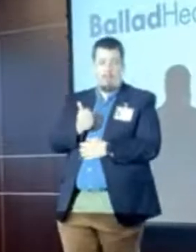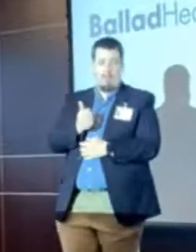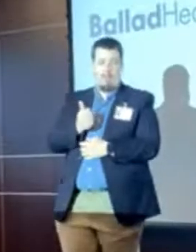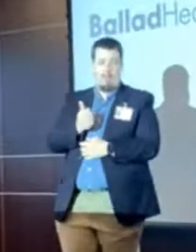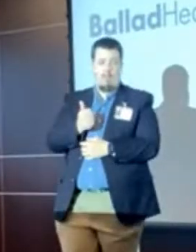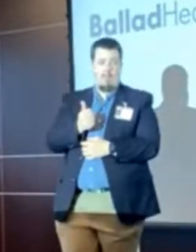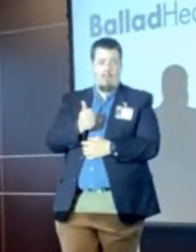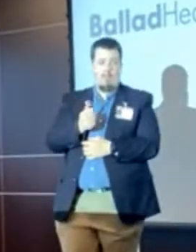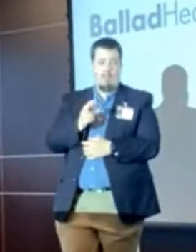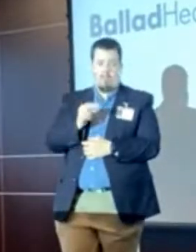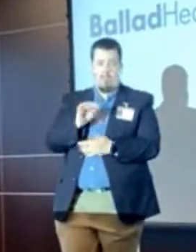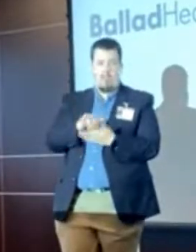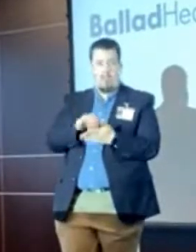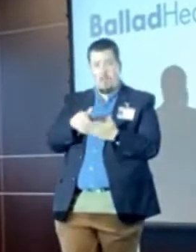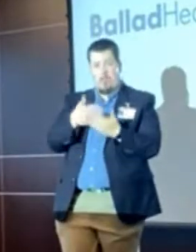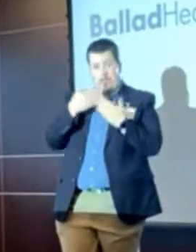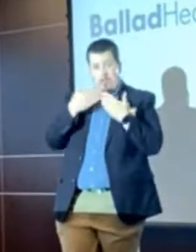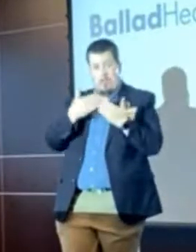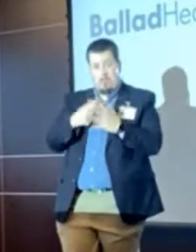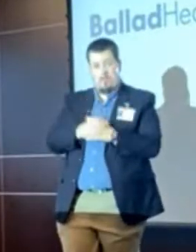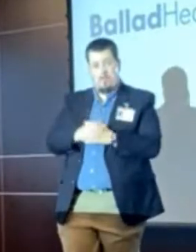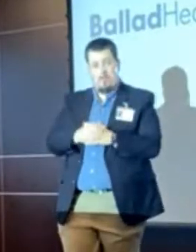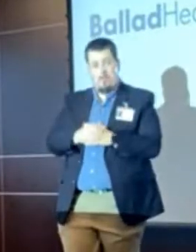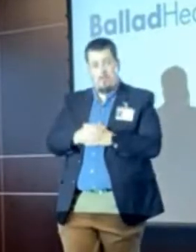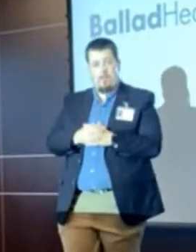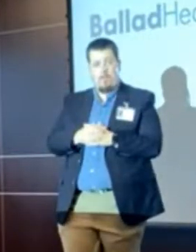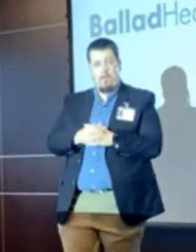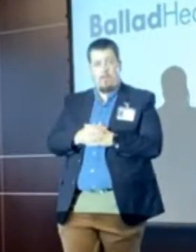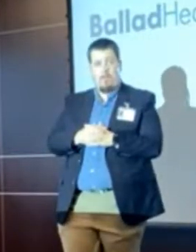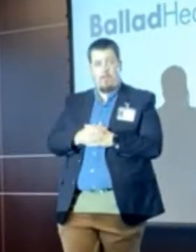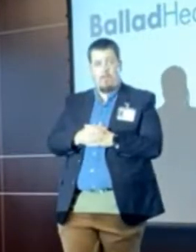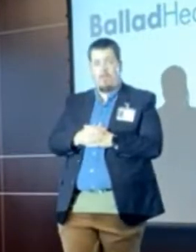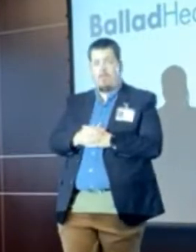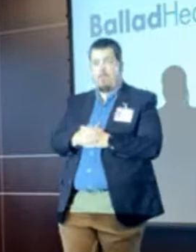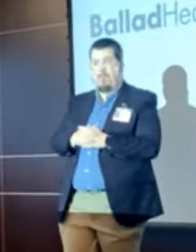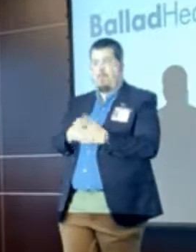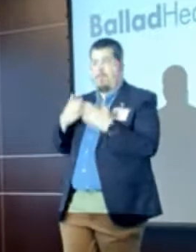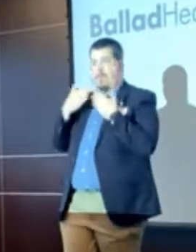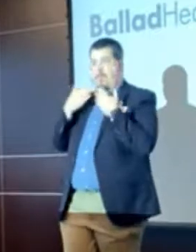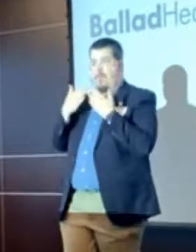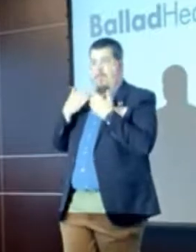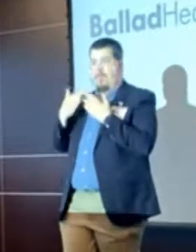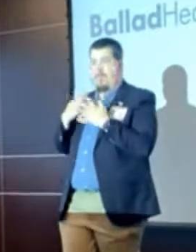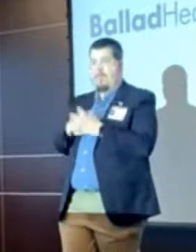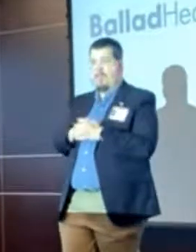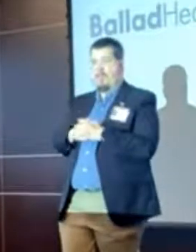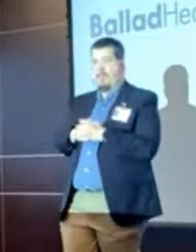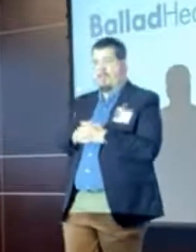No, that's got it. Thanks as always. Okay, thank you all. Thank you all very much. Appreciate it.